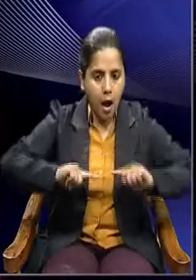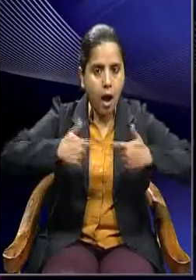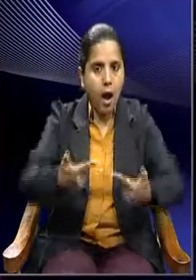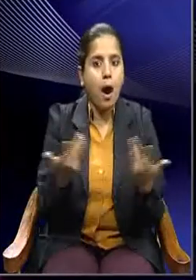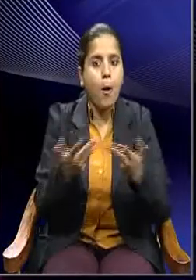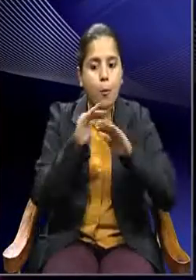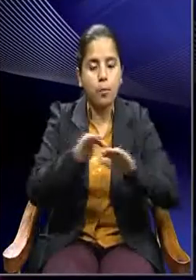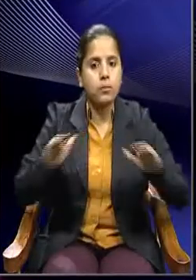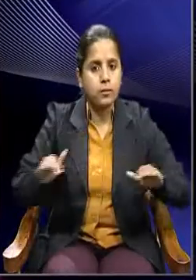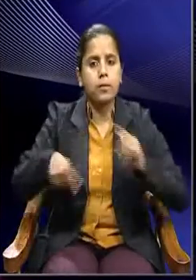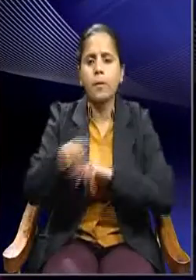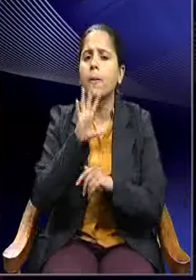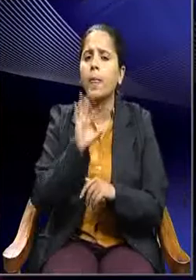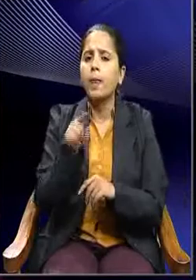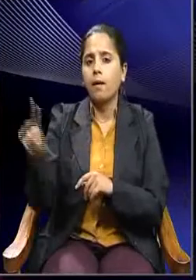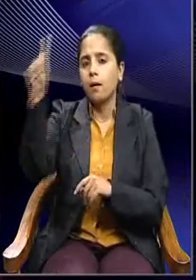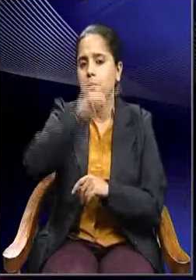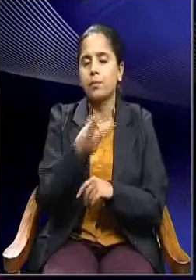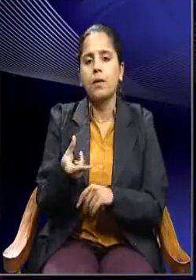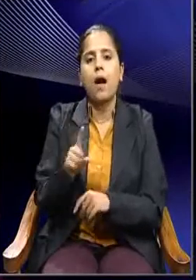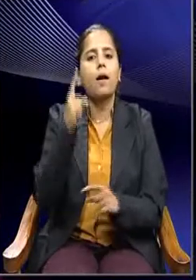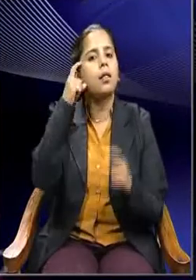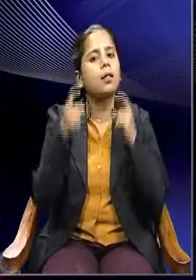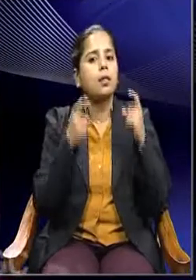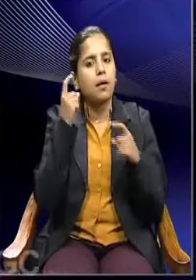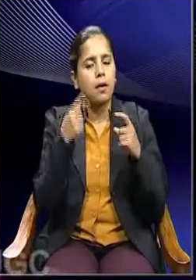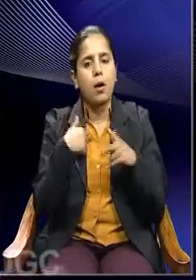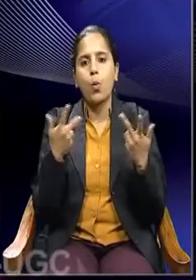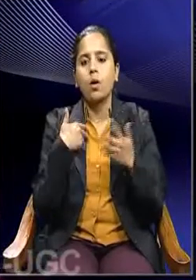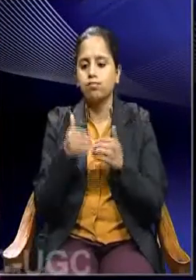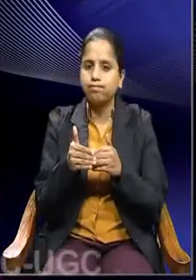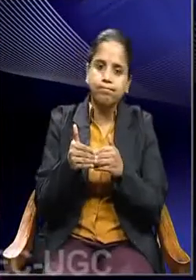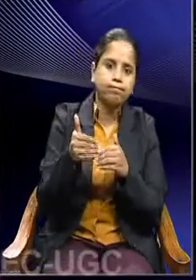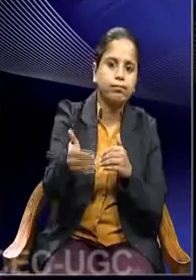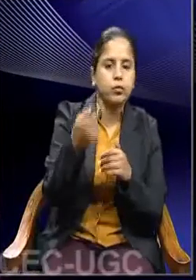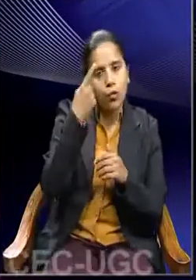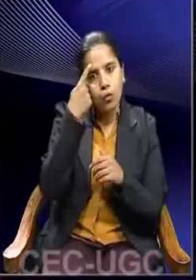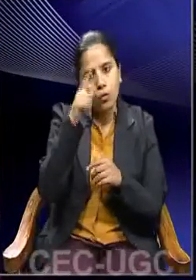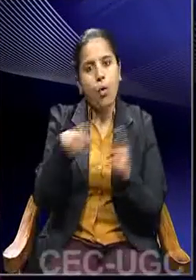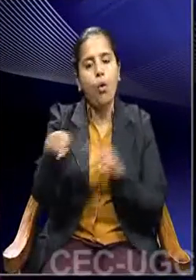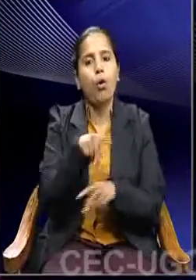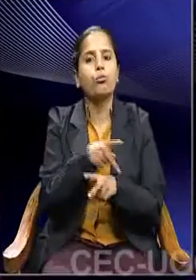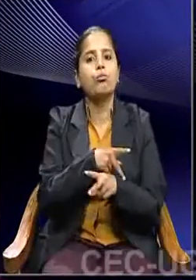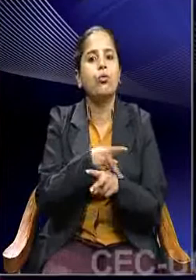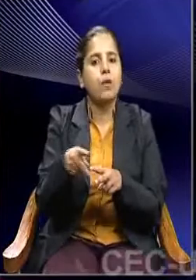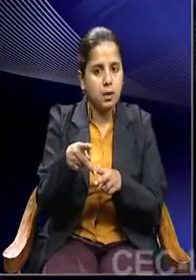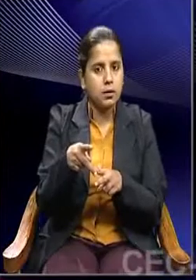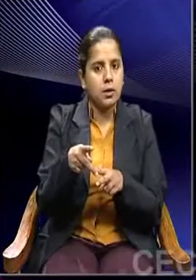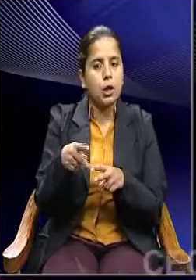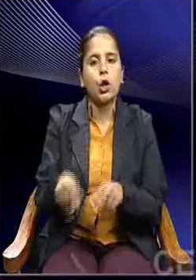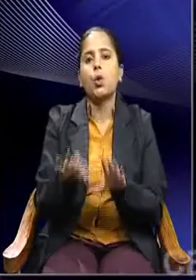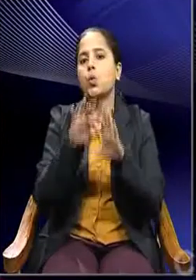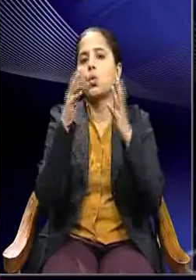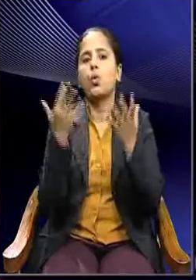this day also asks us to rethink the way ahead for the profession